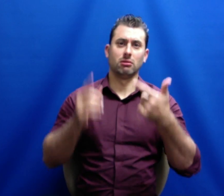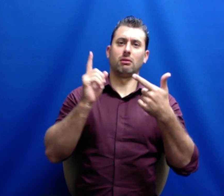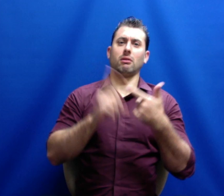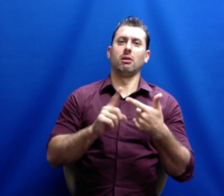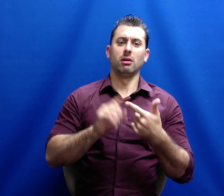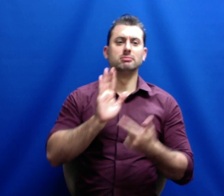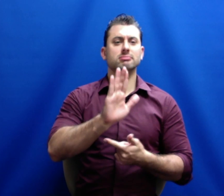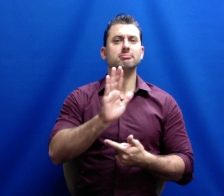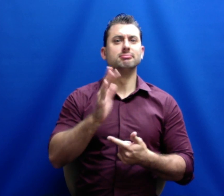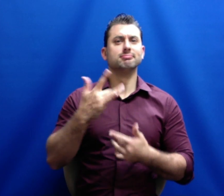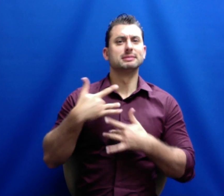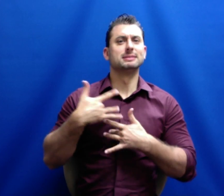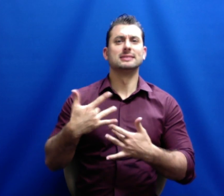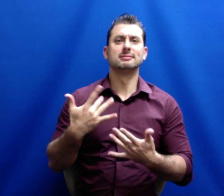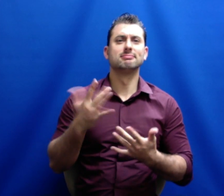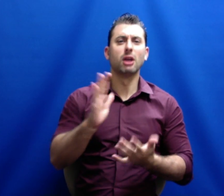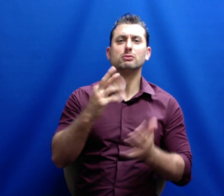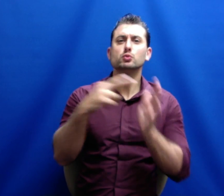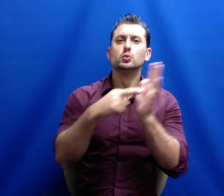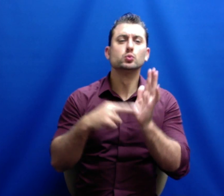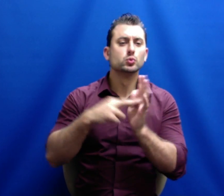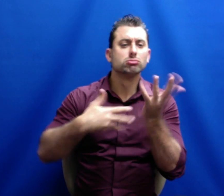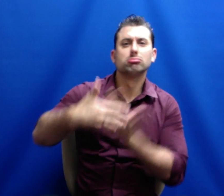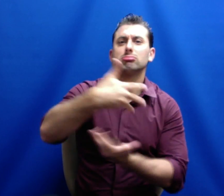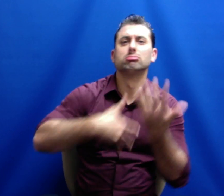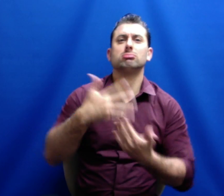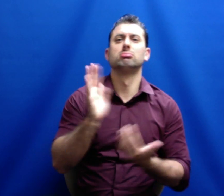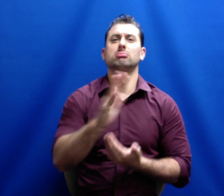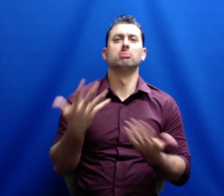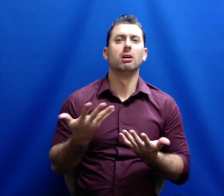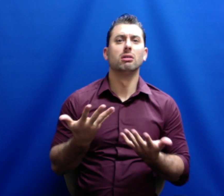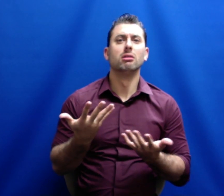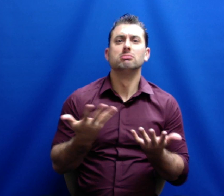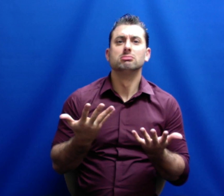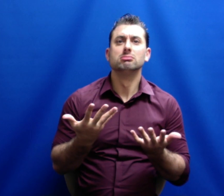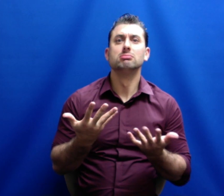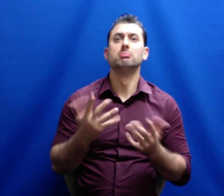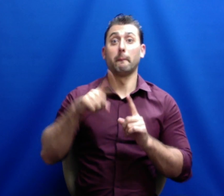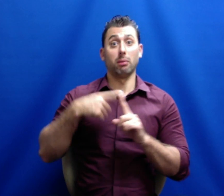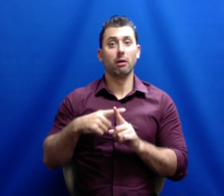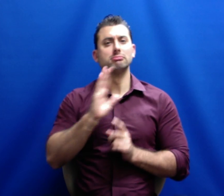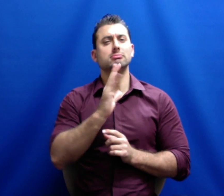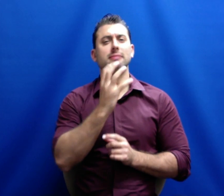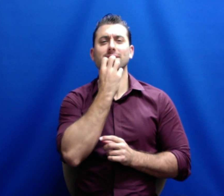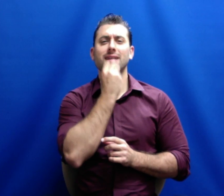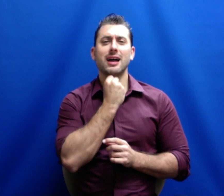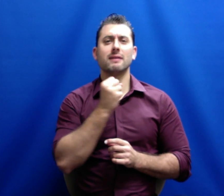Third, they must have their own cultural rules, norms, and mores. Values, beliefs,